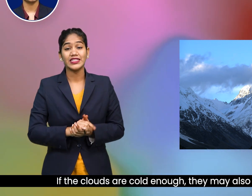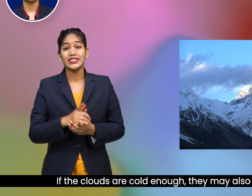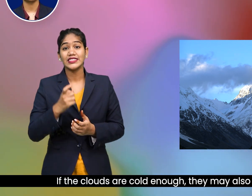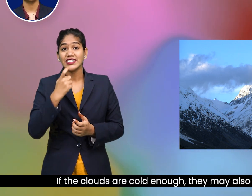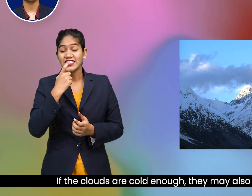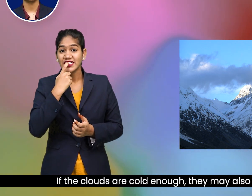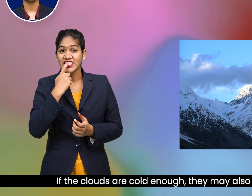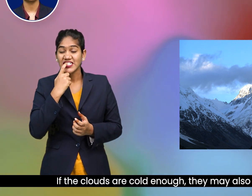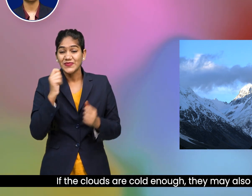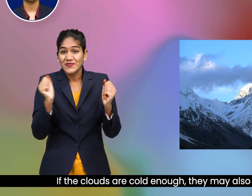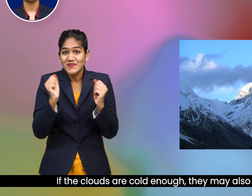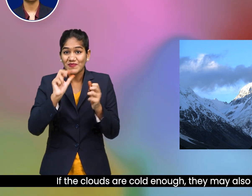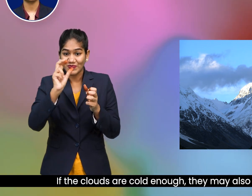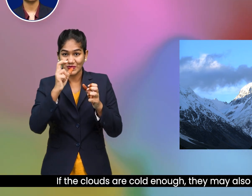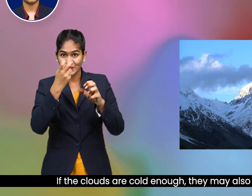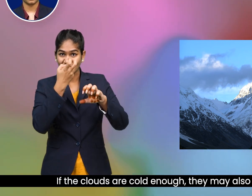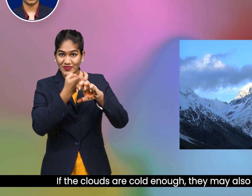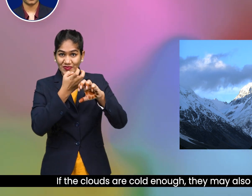crystals.